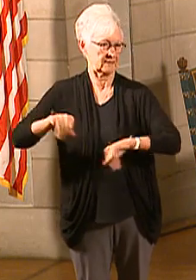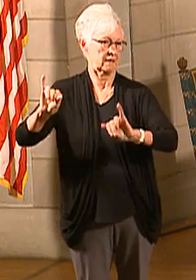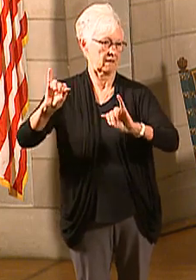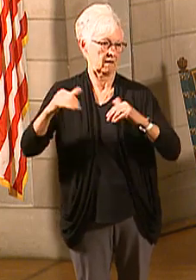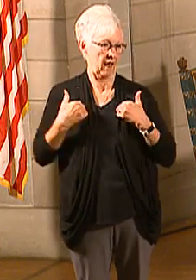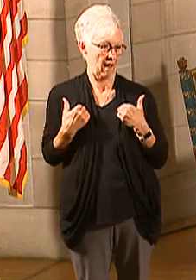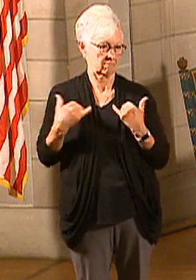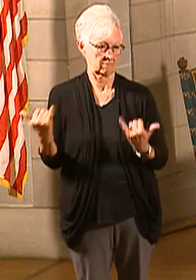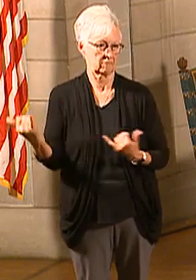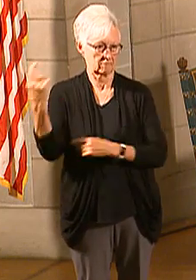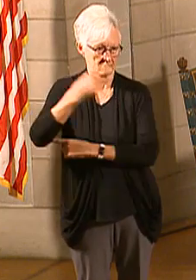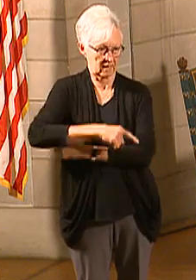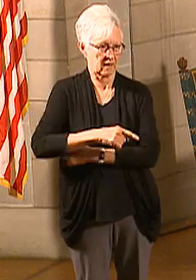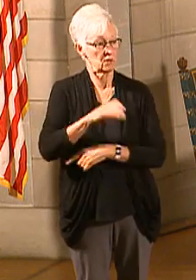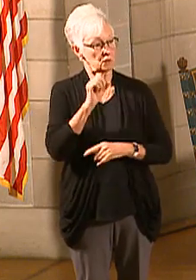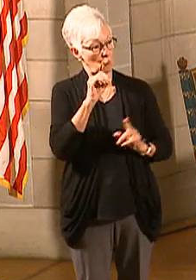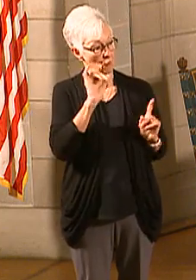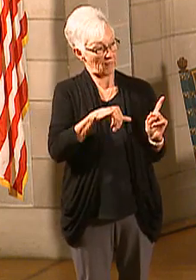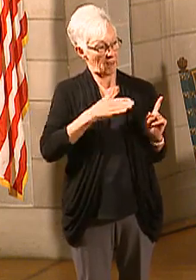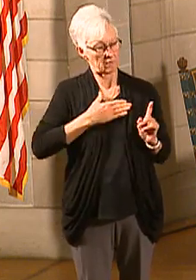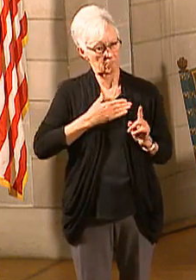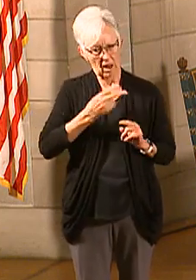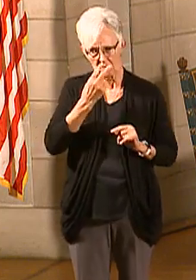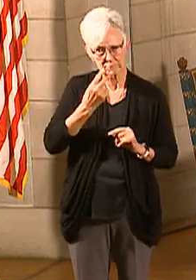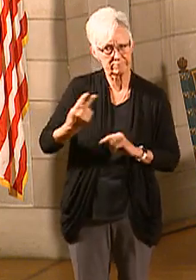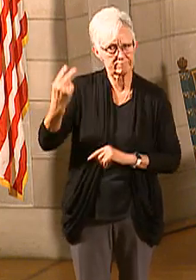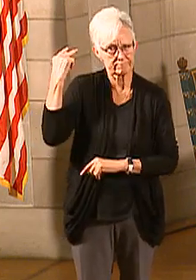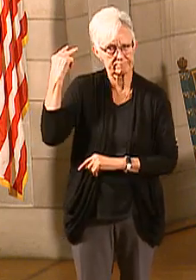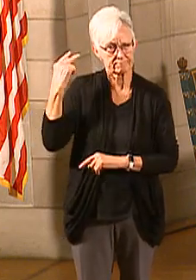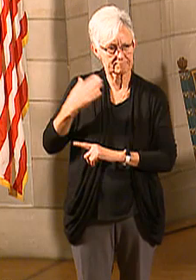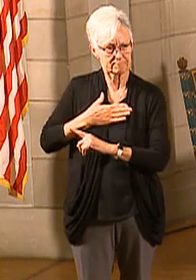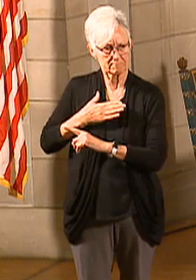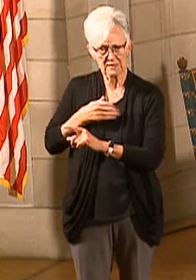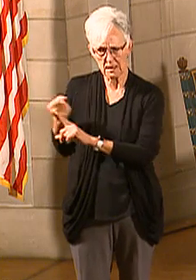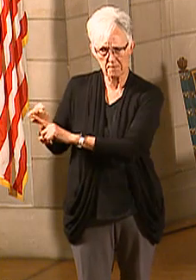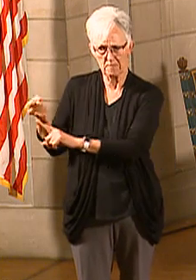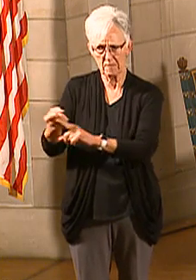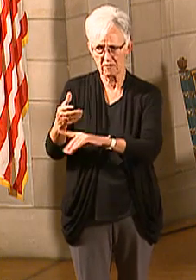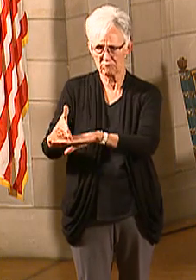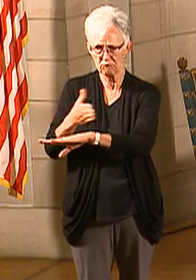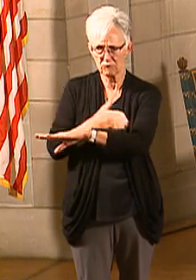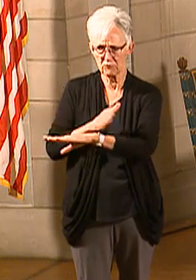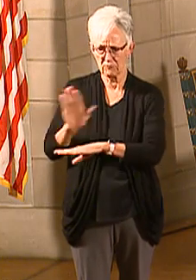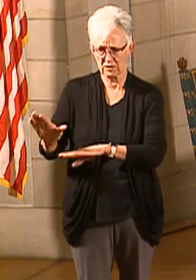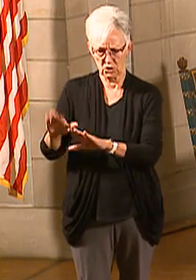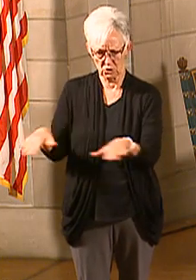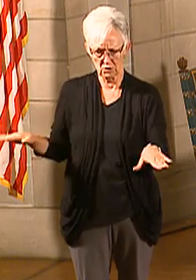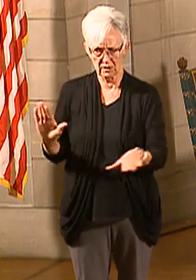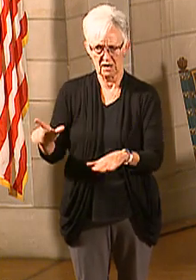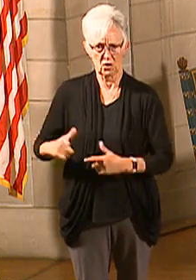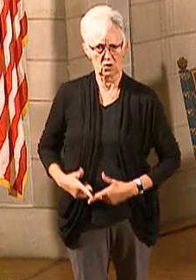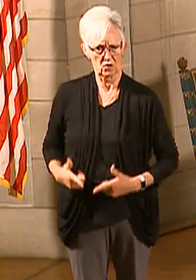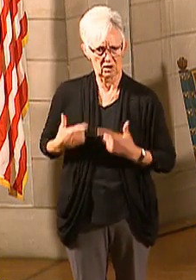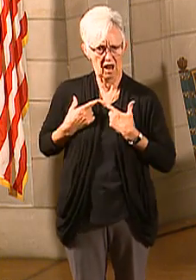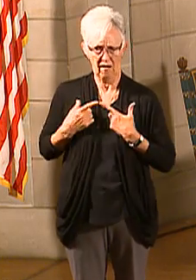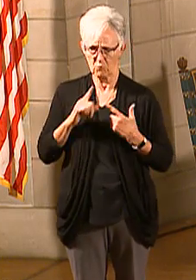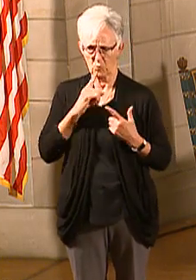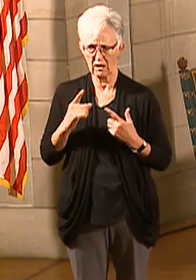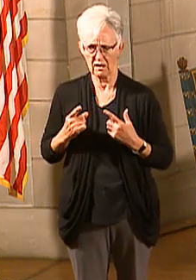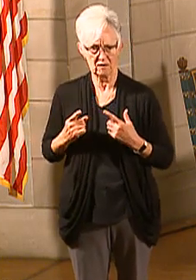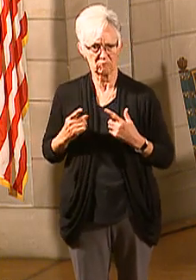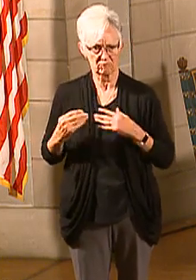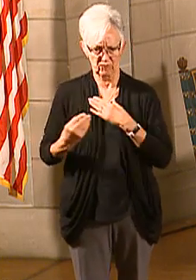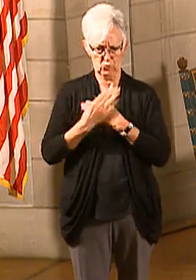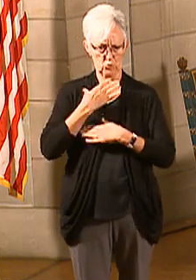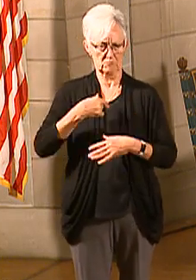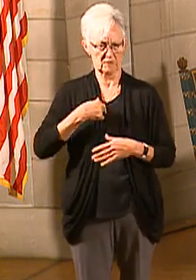and families every day provided a spark for me to further my career and become the person that I am today. It is my duty to aid and